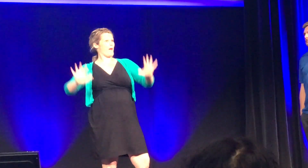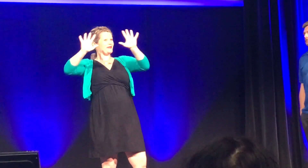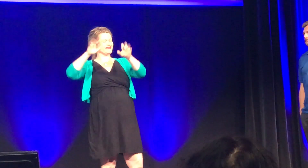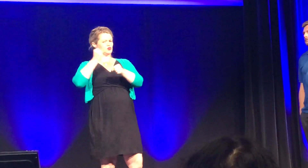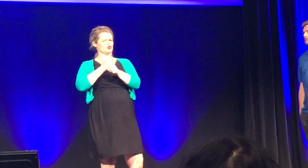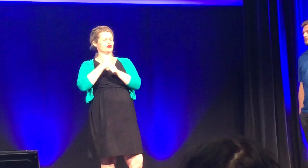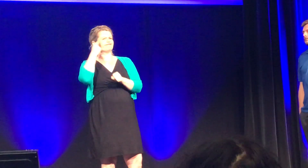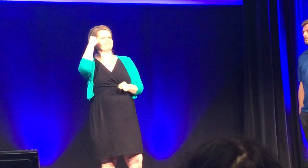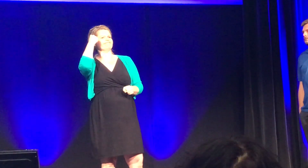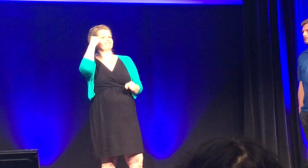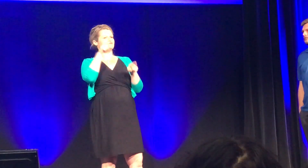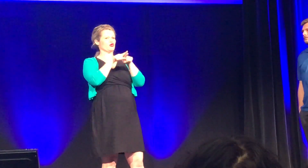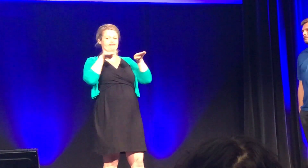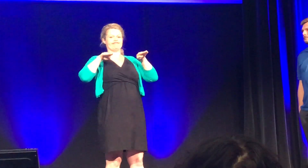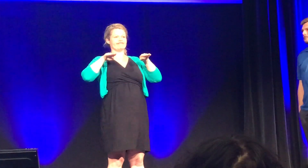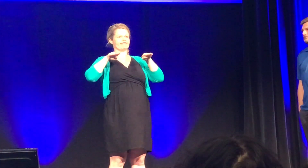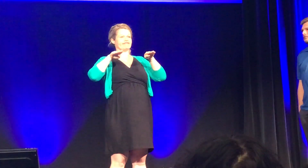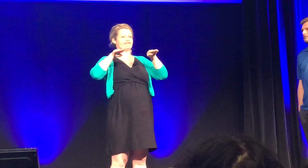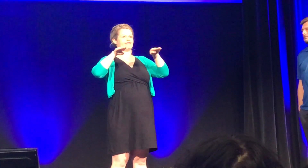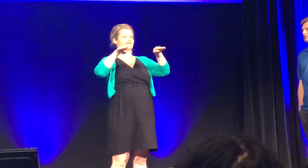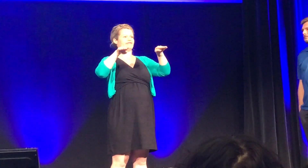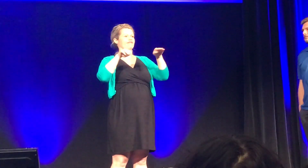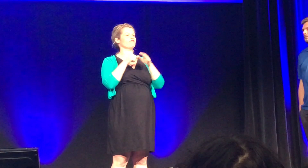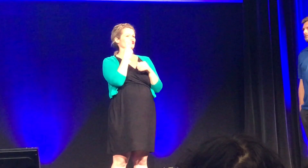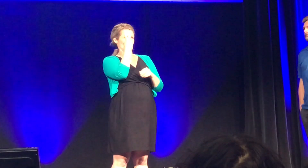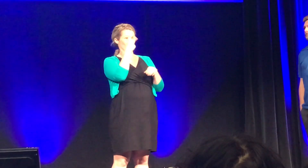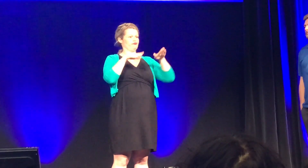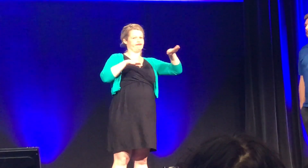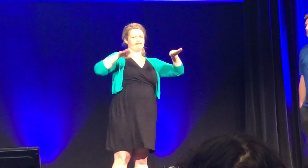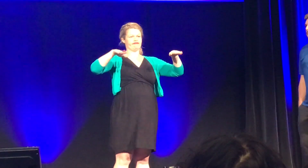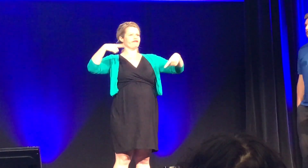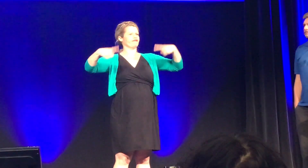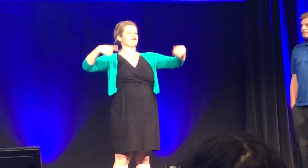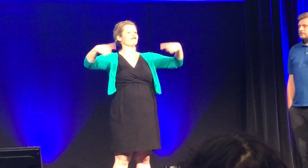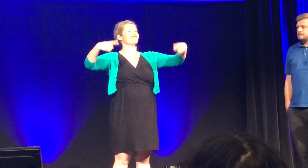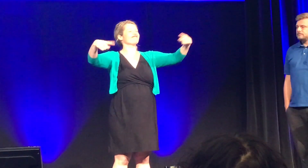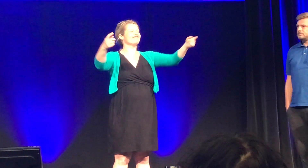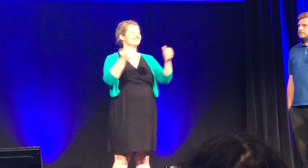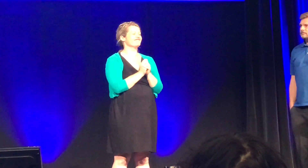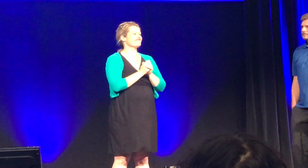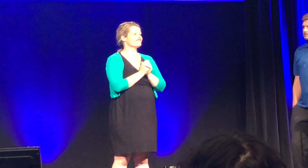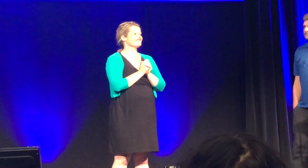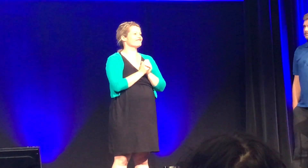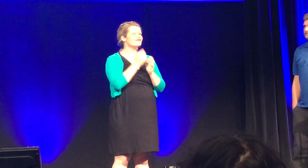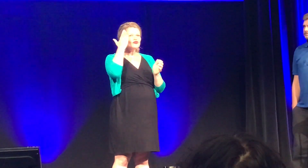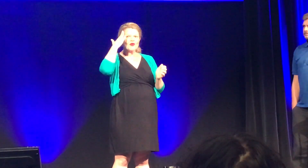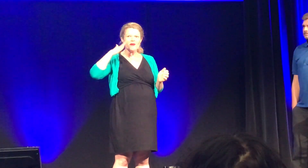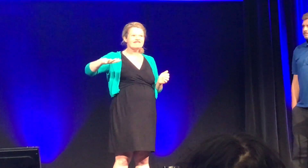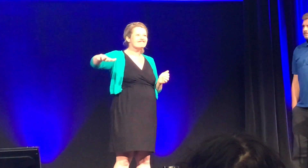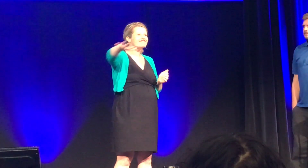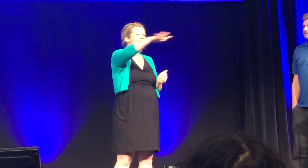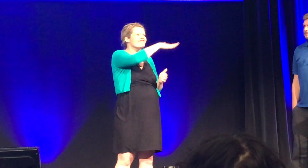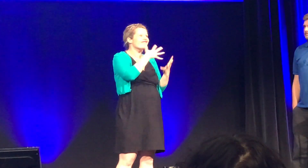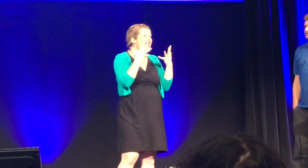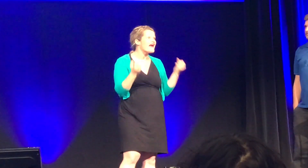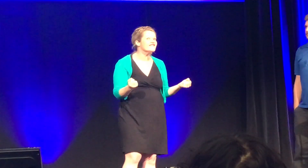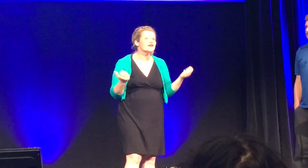We value those national sign languages. But the Open Sign project also seeks to develop resources visually which